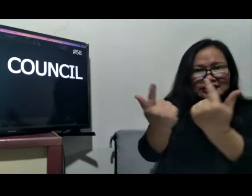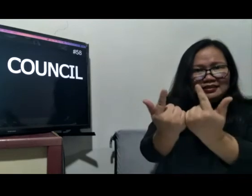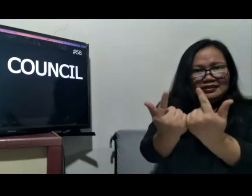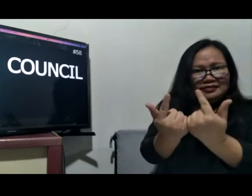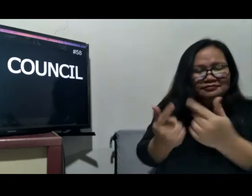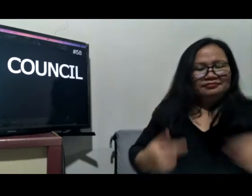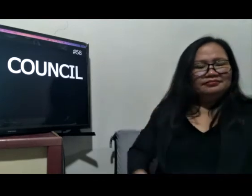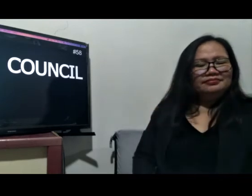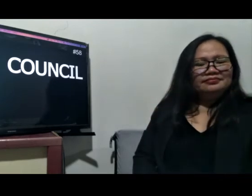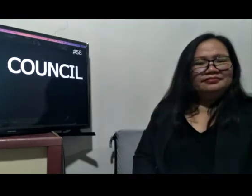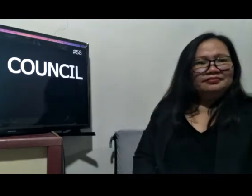council.